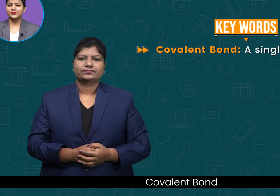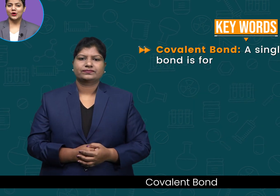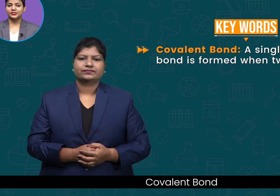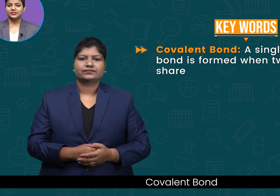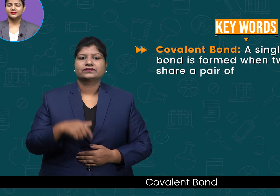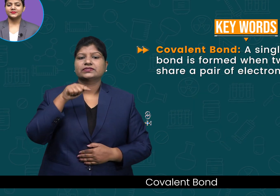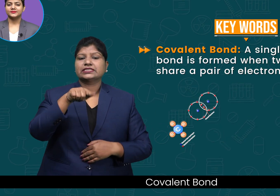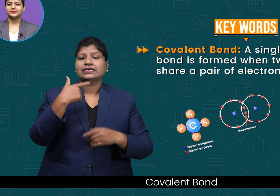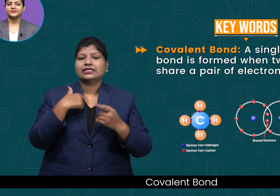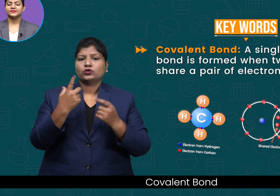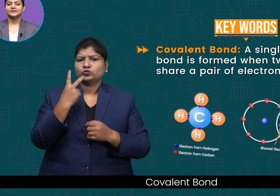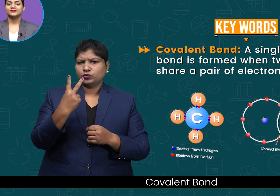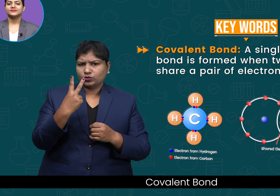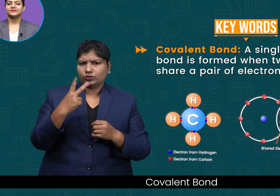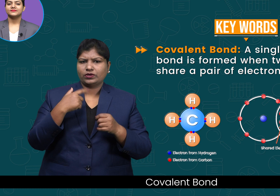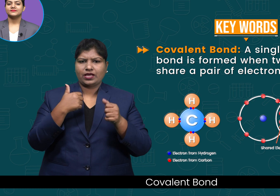covalent bond,